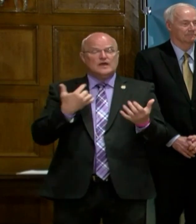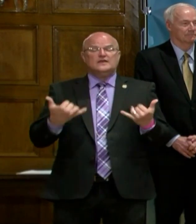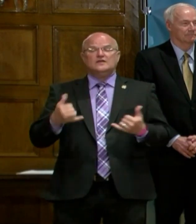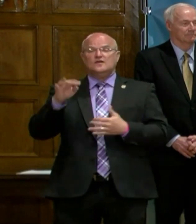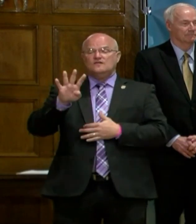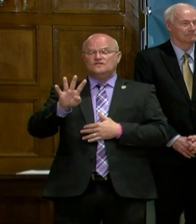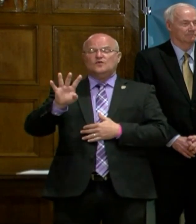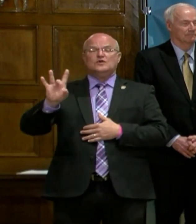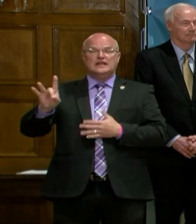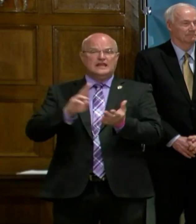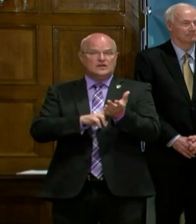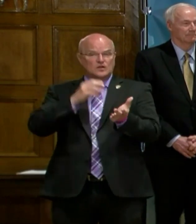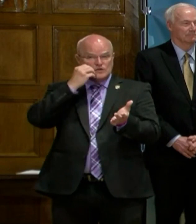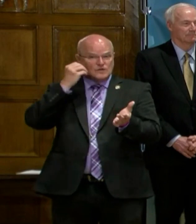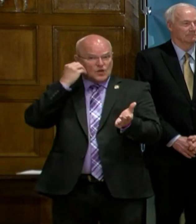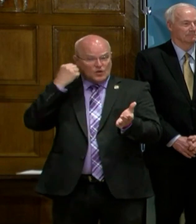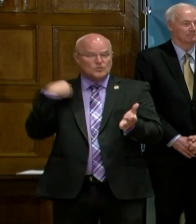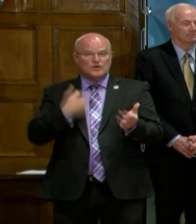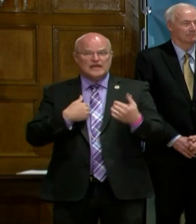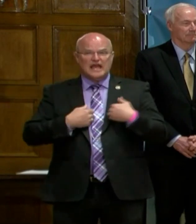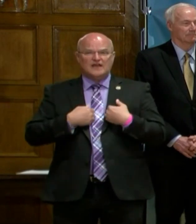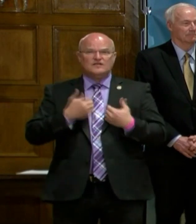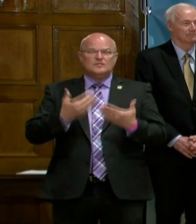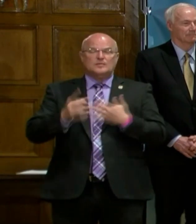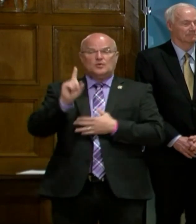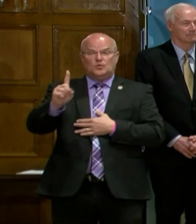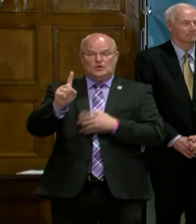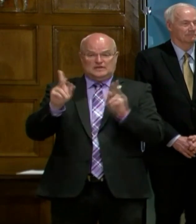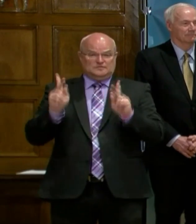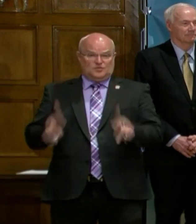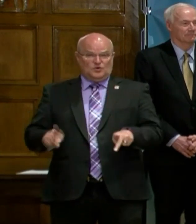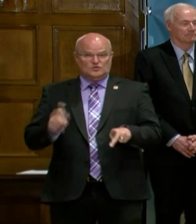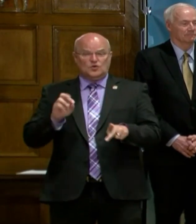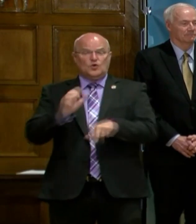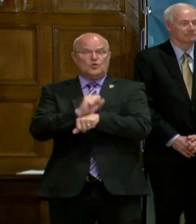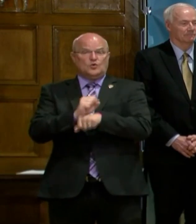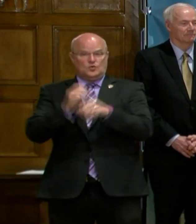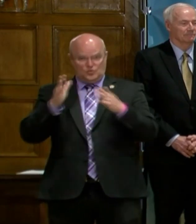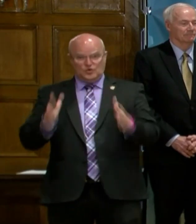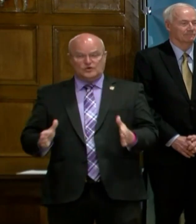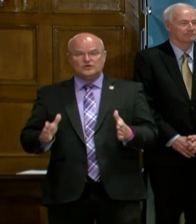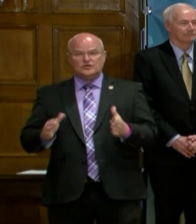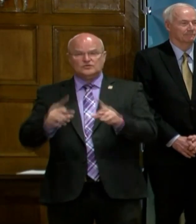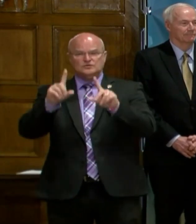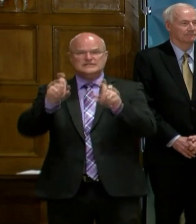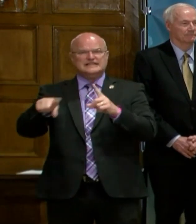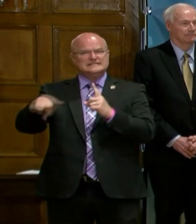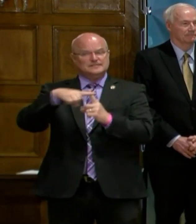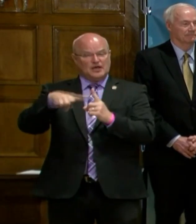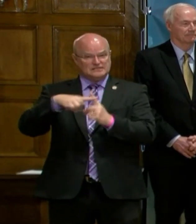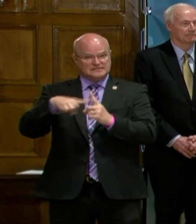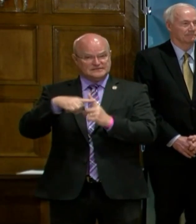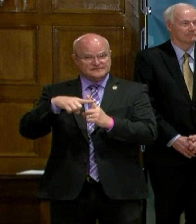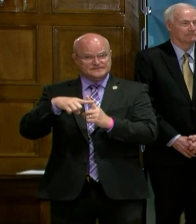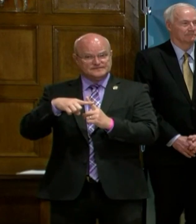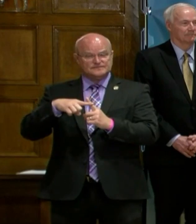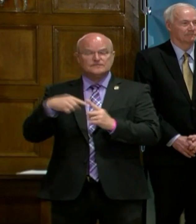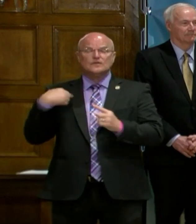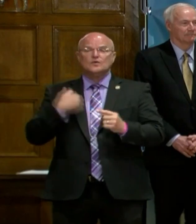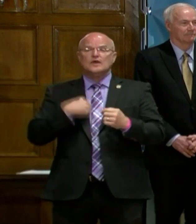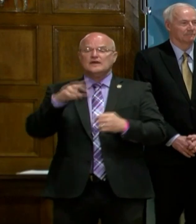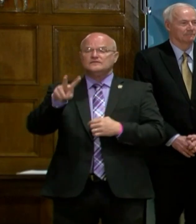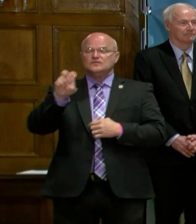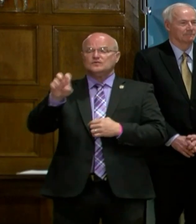currently 48 nursing homes where we have at least one resident or worker who has tested positive. We